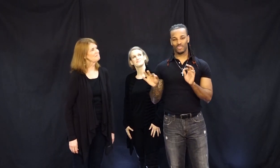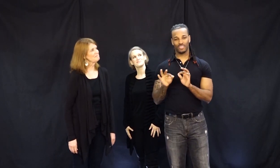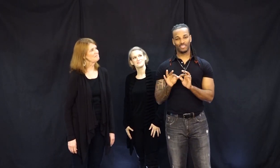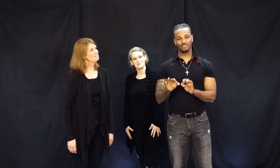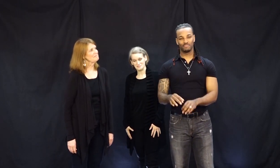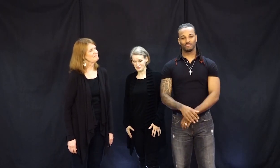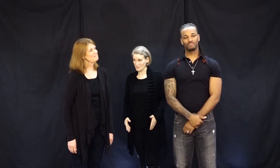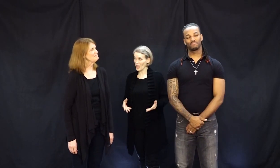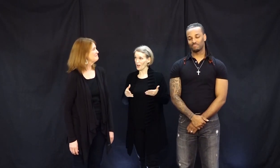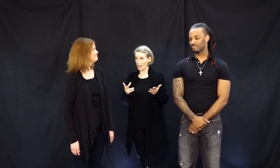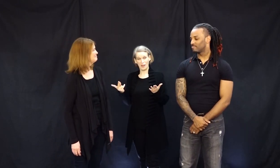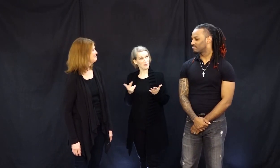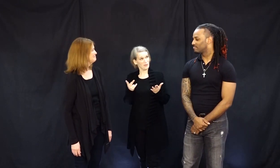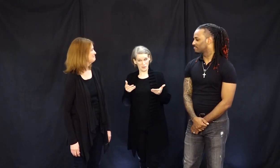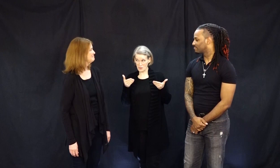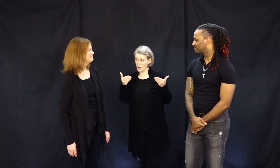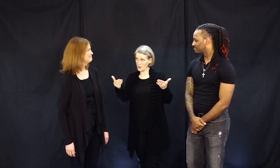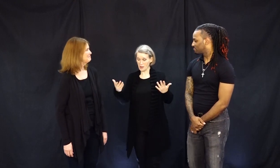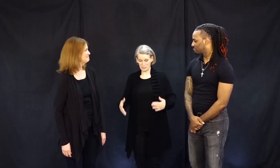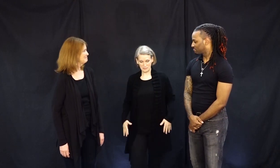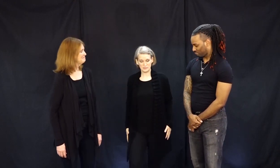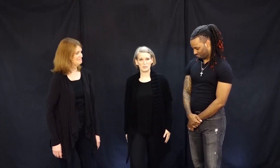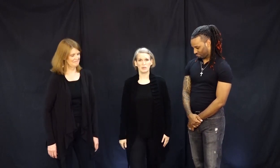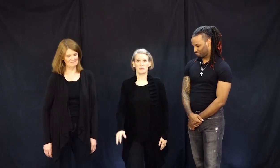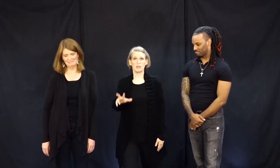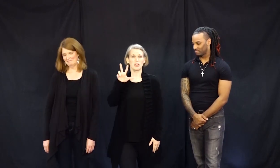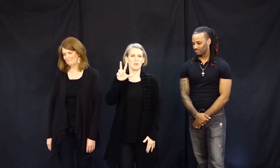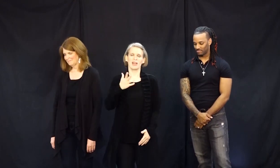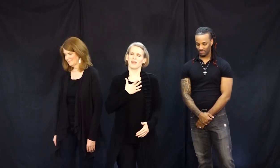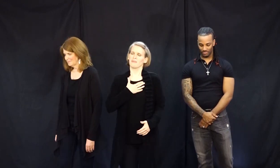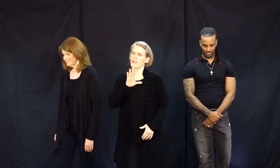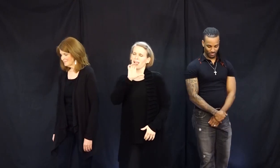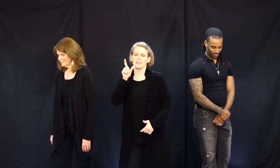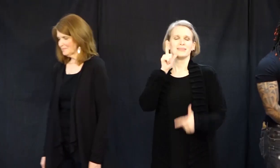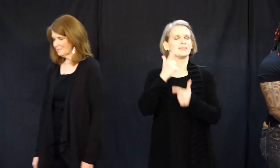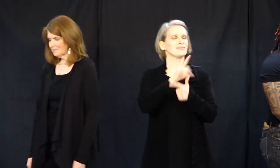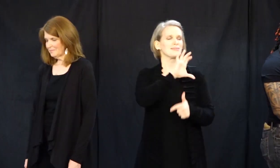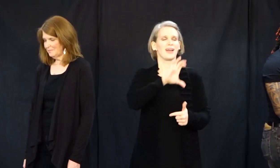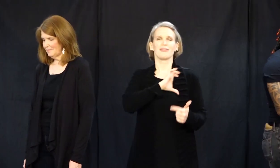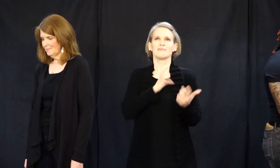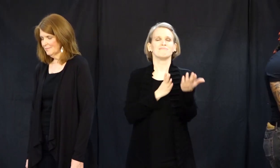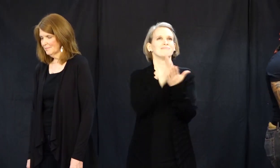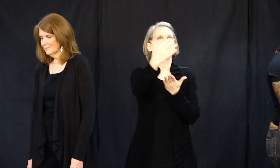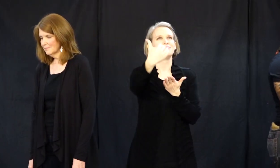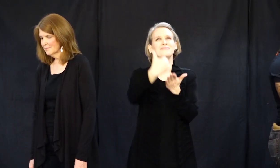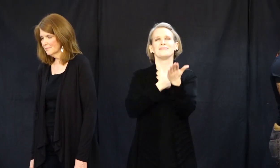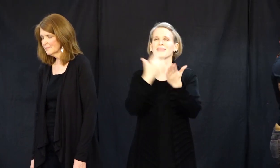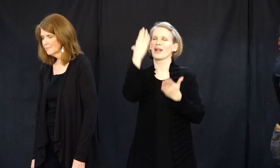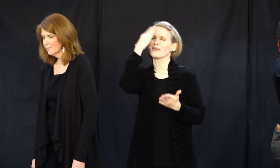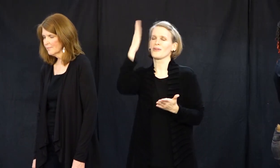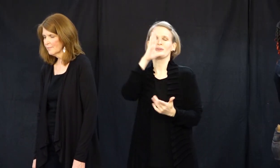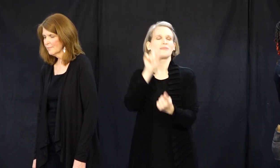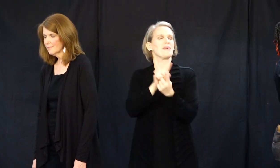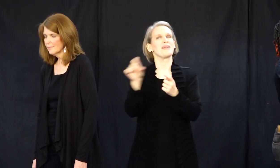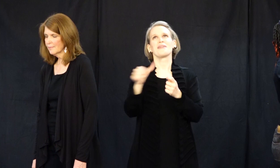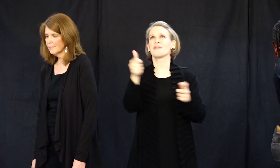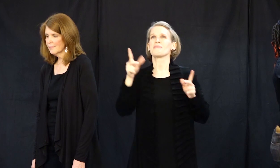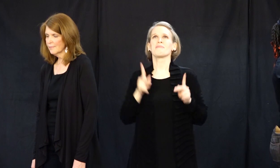leave you to it. Number 3. I know my sister like I know my own mind. You will never find anyone